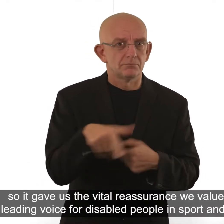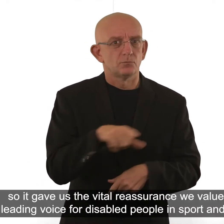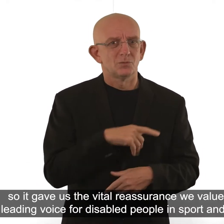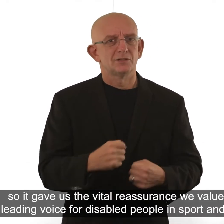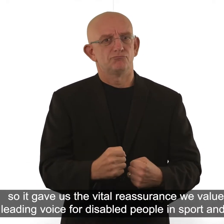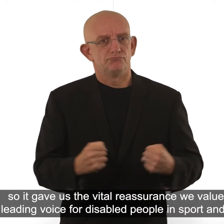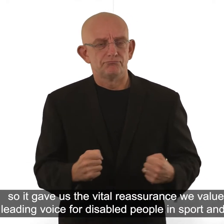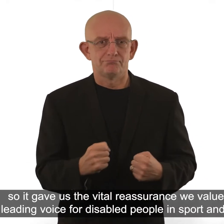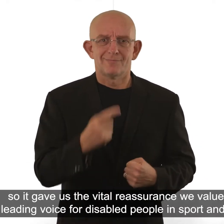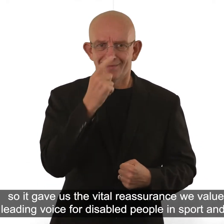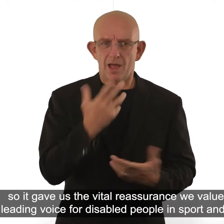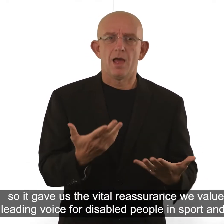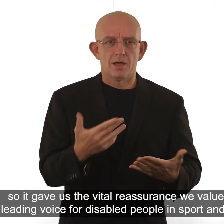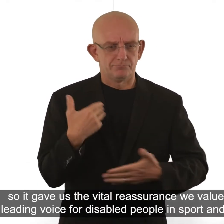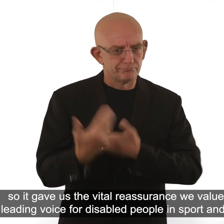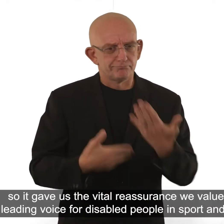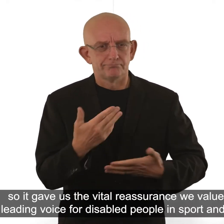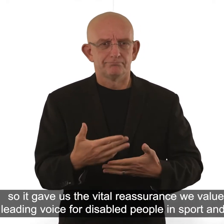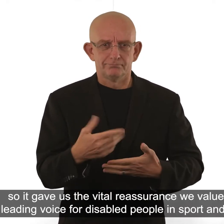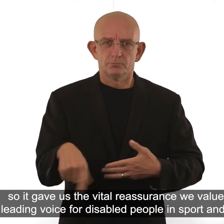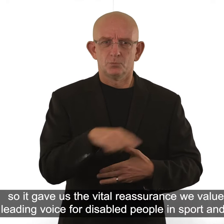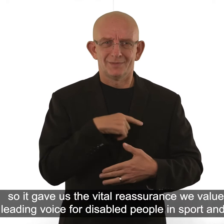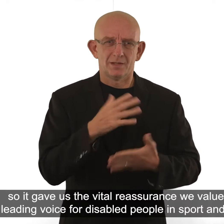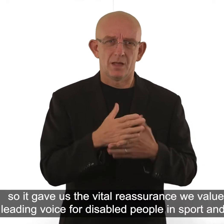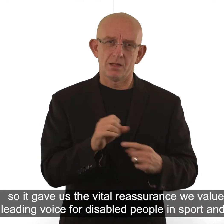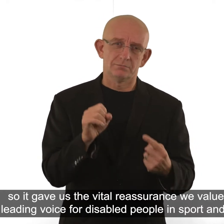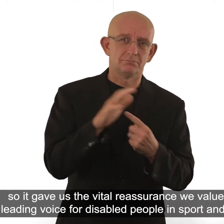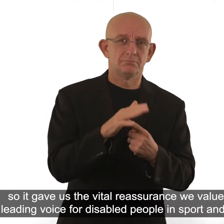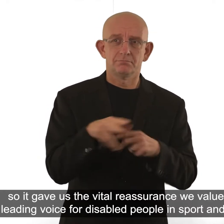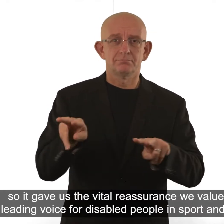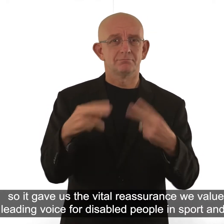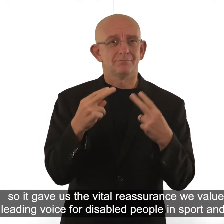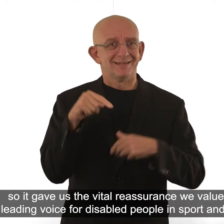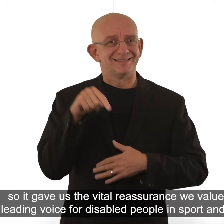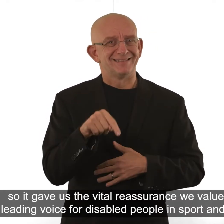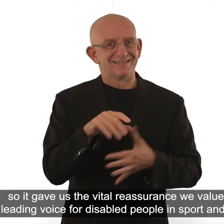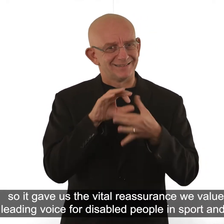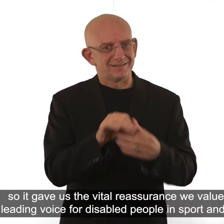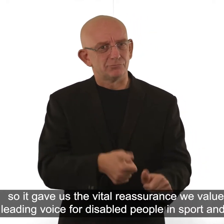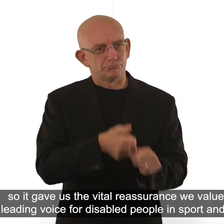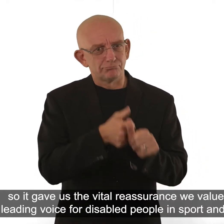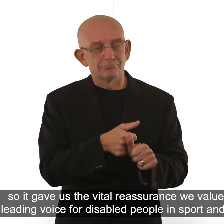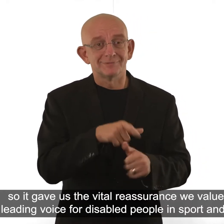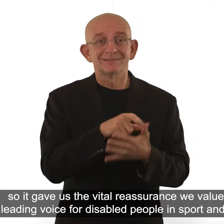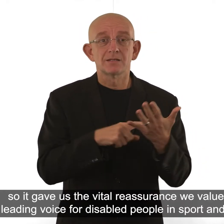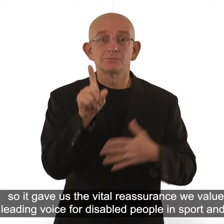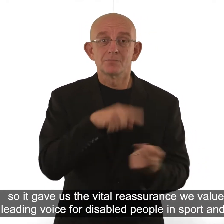So it gave us the vital reassurance that we value as the leading voice for disabled people in